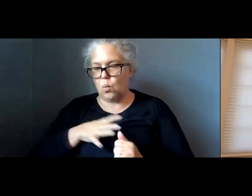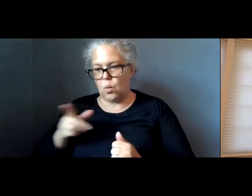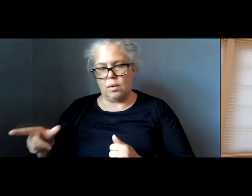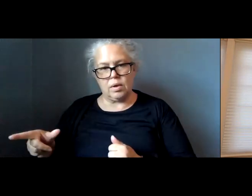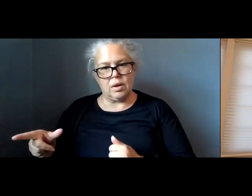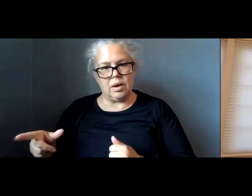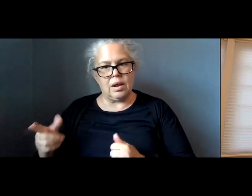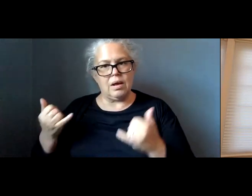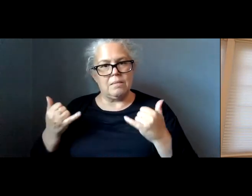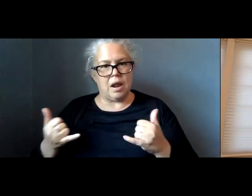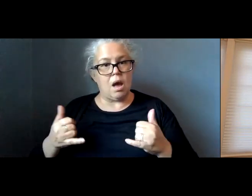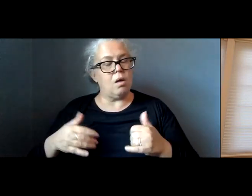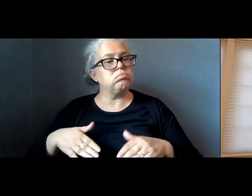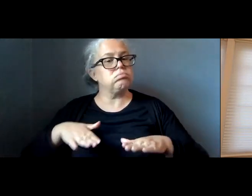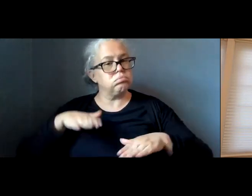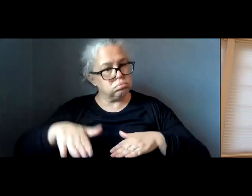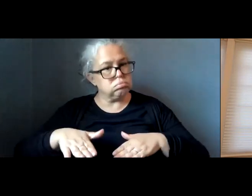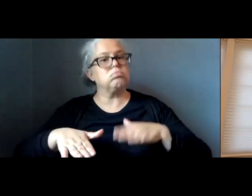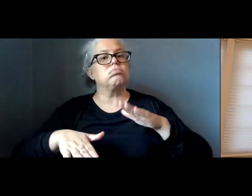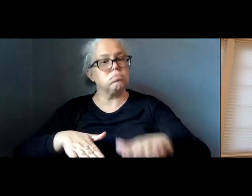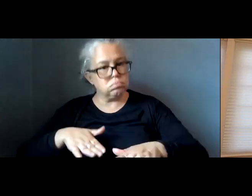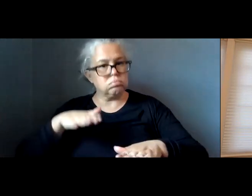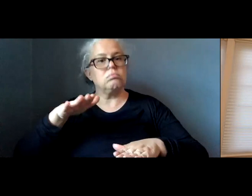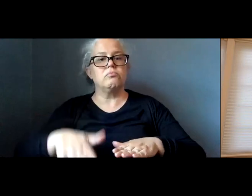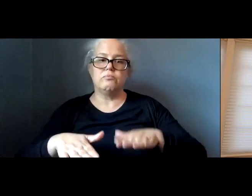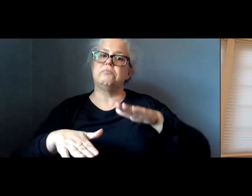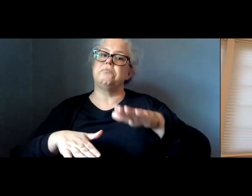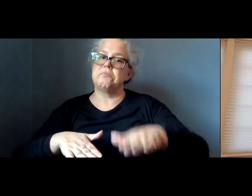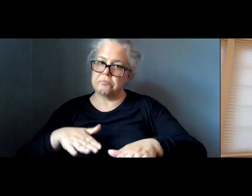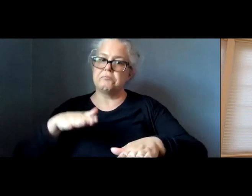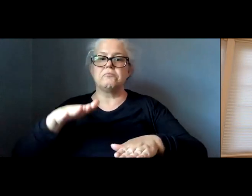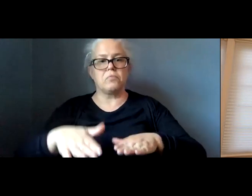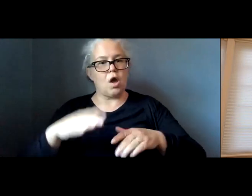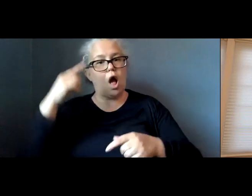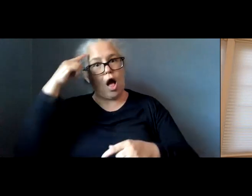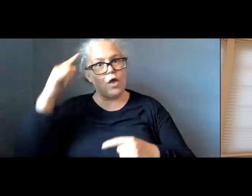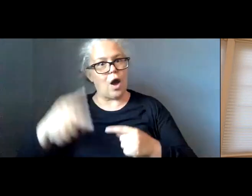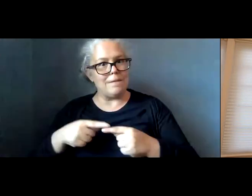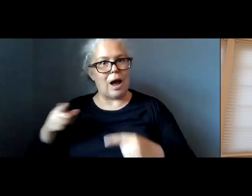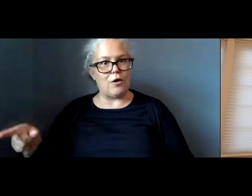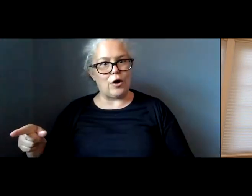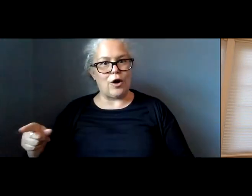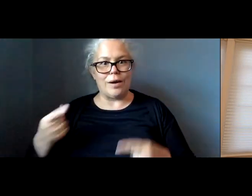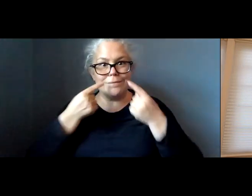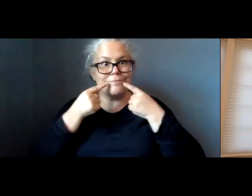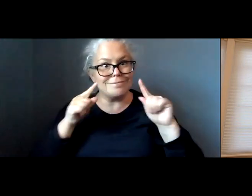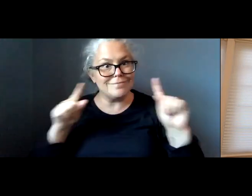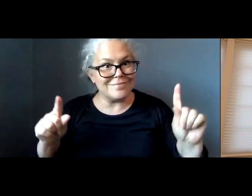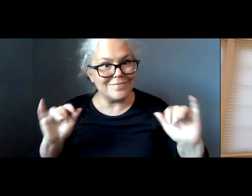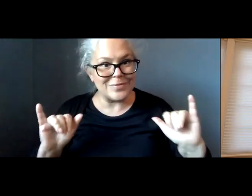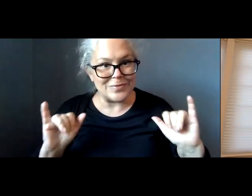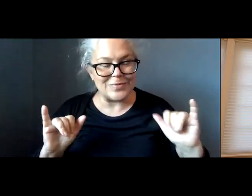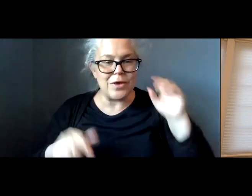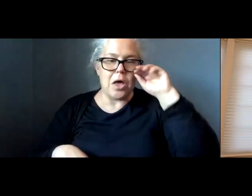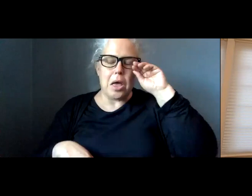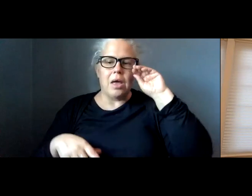was by now walking steadily on the largely even trail. I thought about her and what she had accomplished. At the moment, I was too cold and